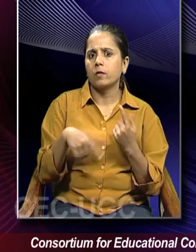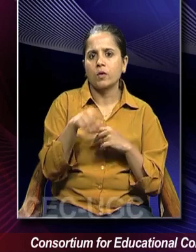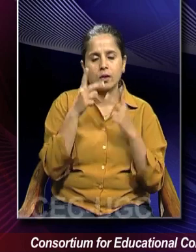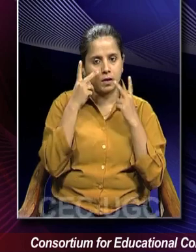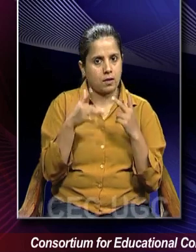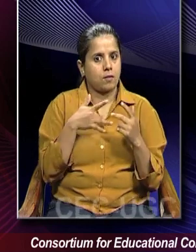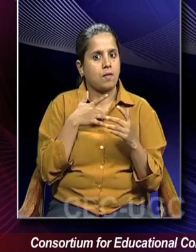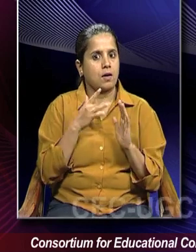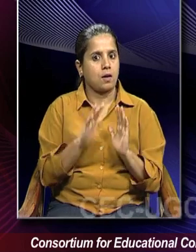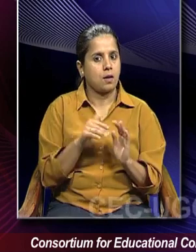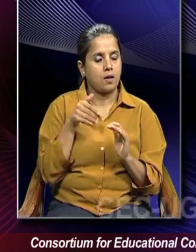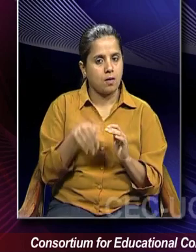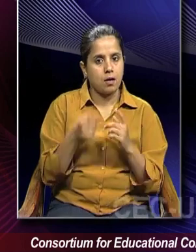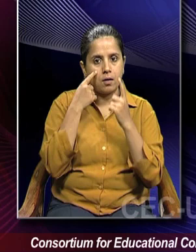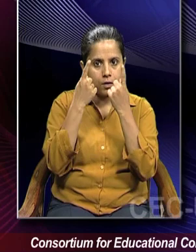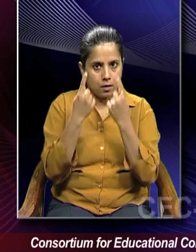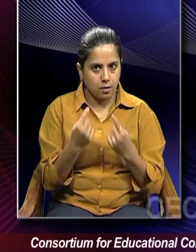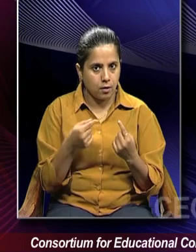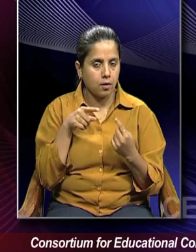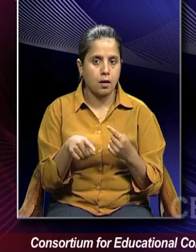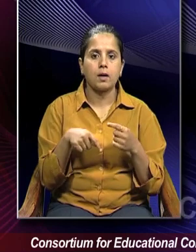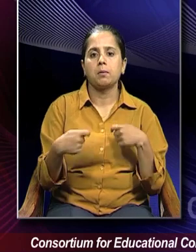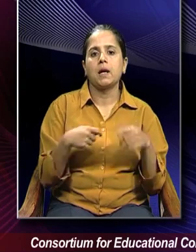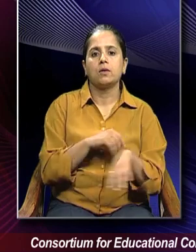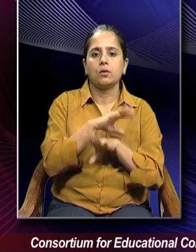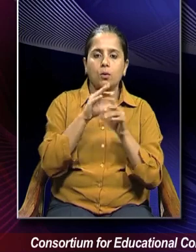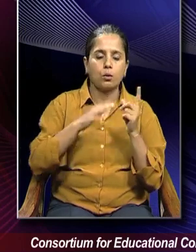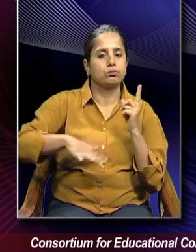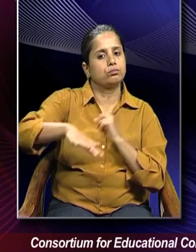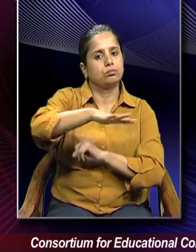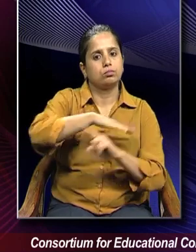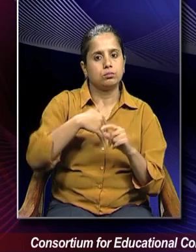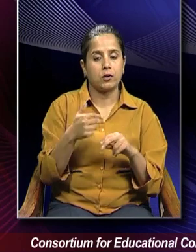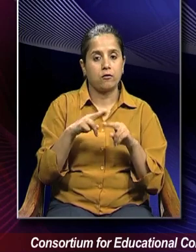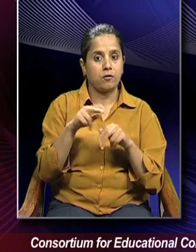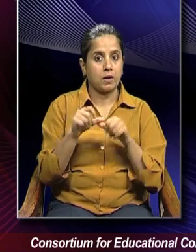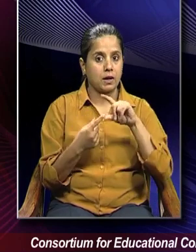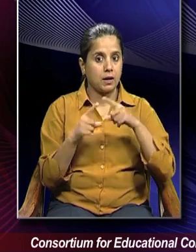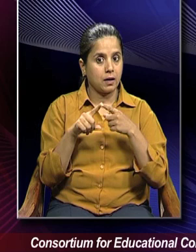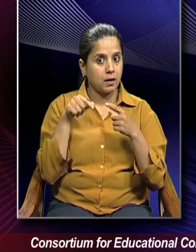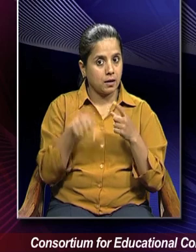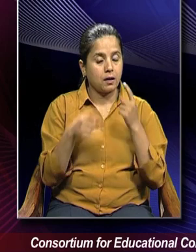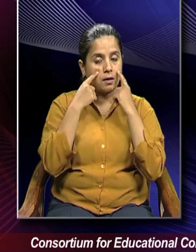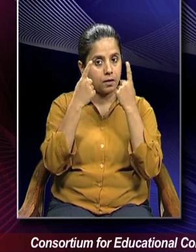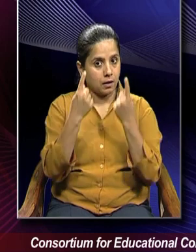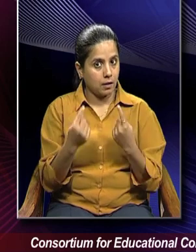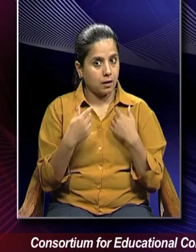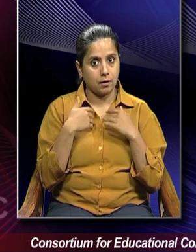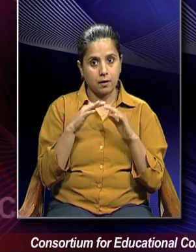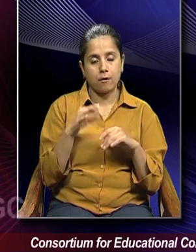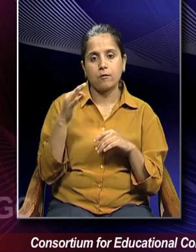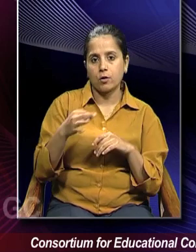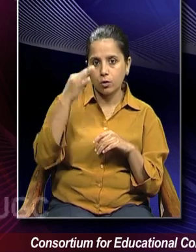are conducting the analysis of entire business environment. In fate analysis, we are actually analyzing